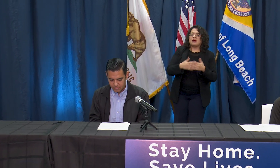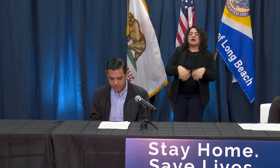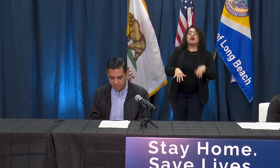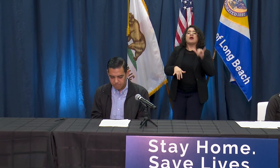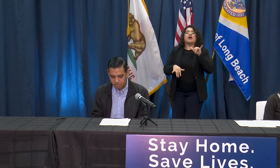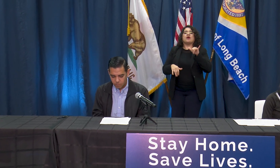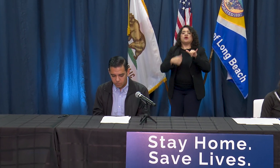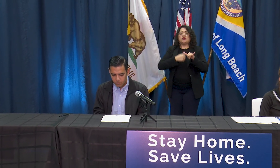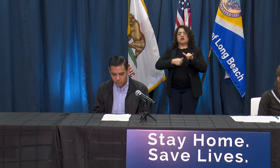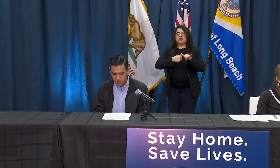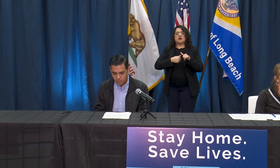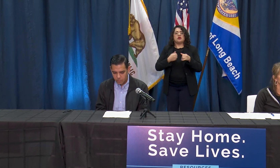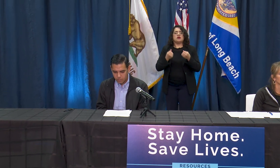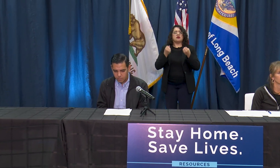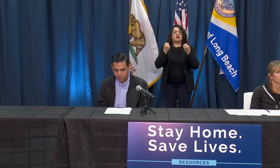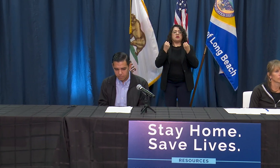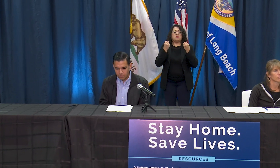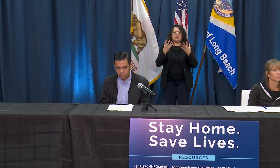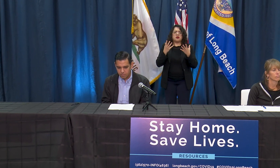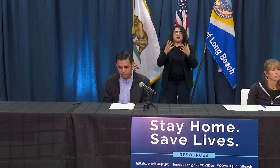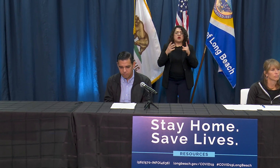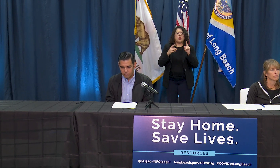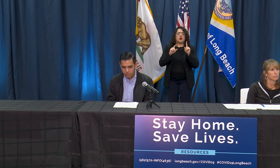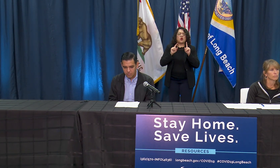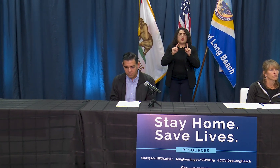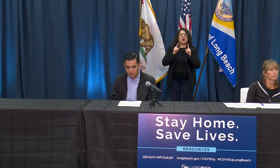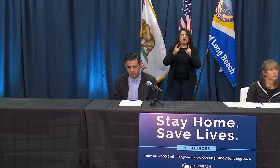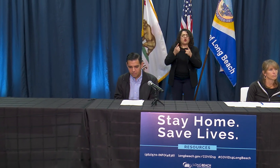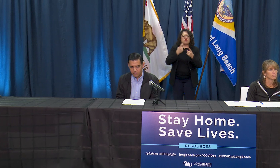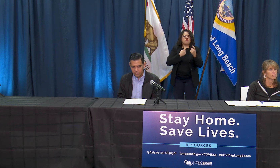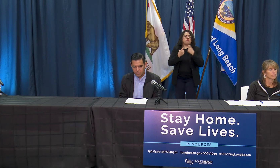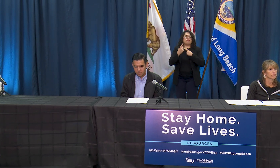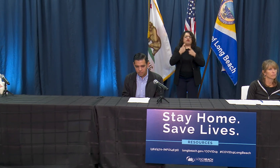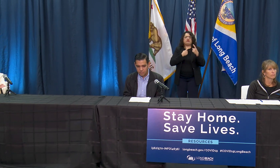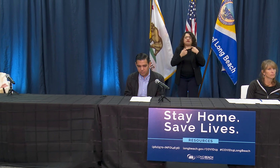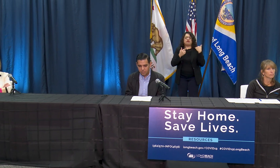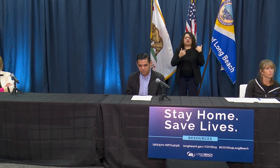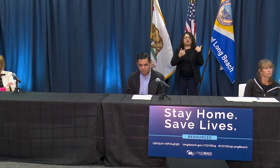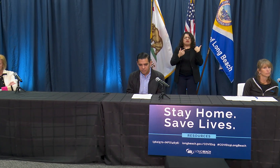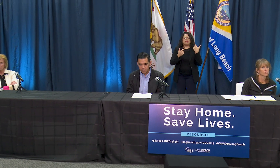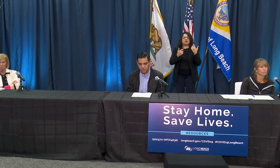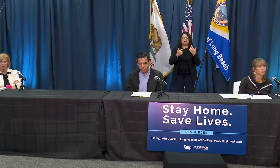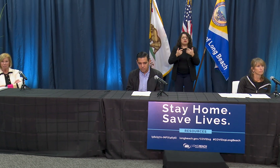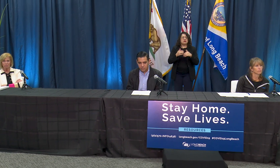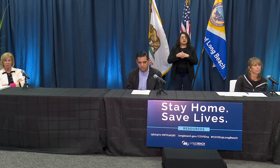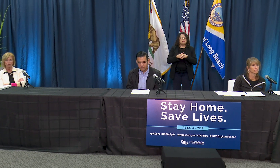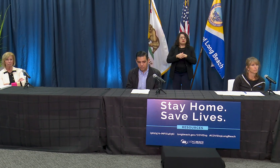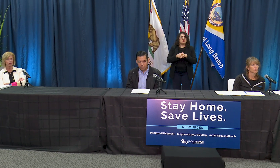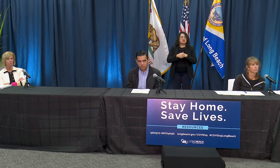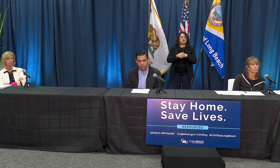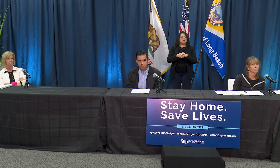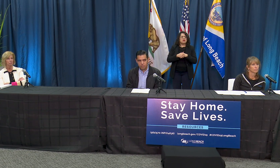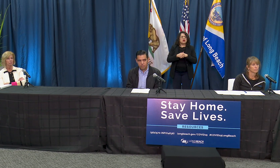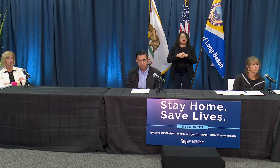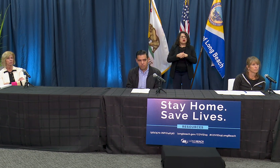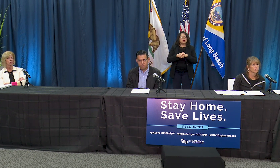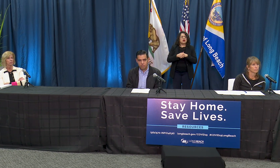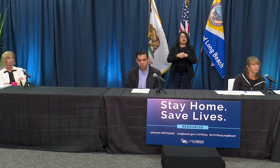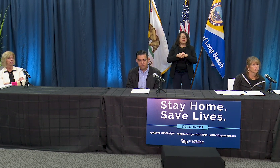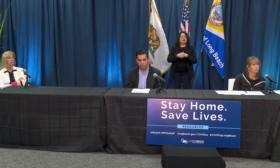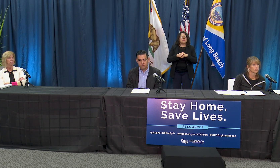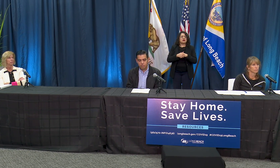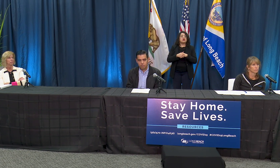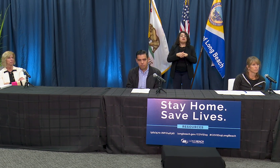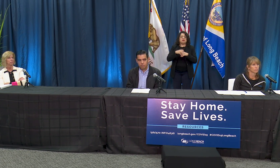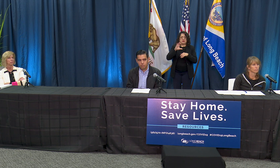sorry. So we've been getting a lot of questions about what kind of cloth masks that you need. Do cloth masks